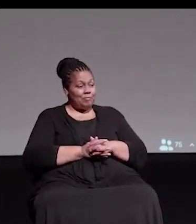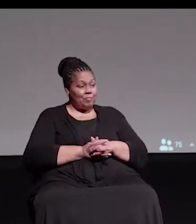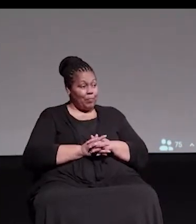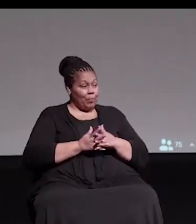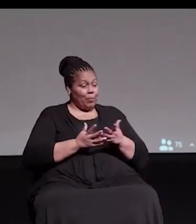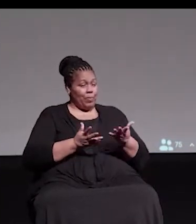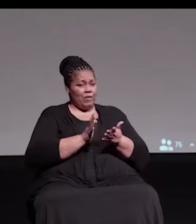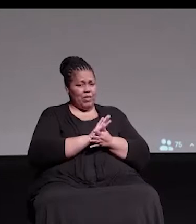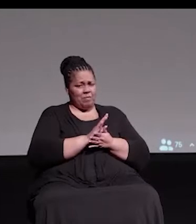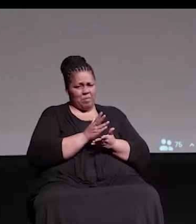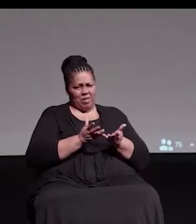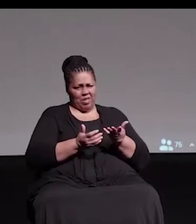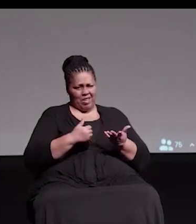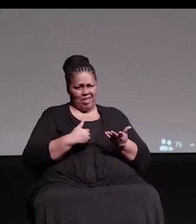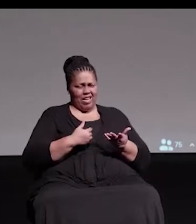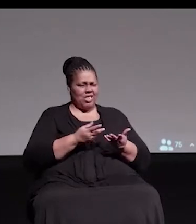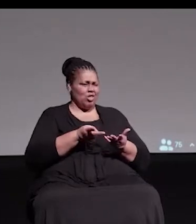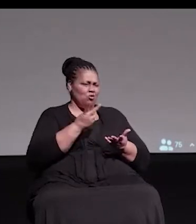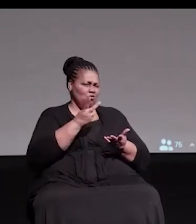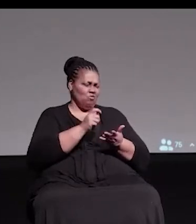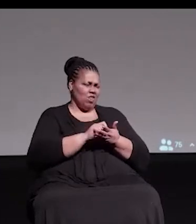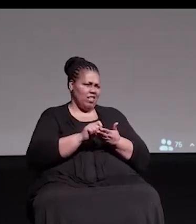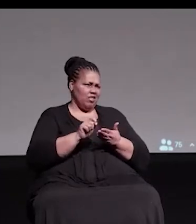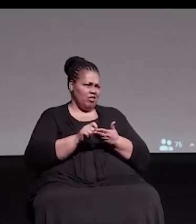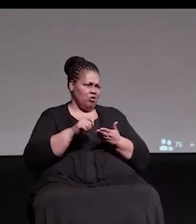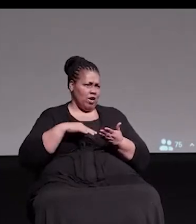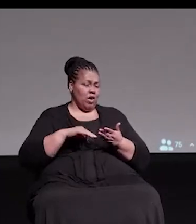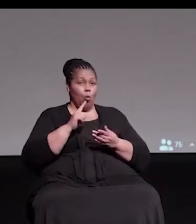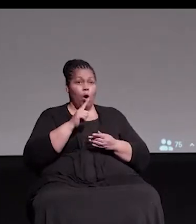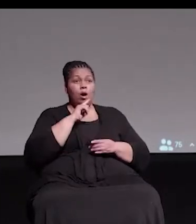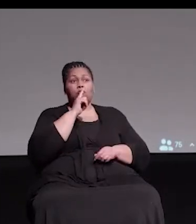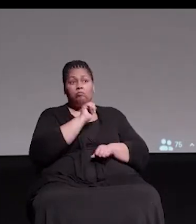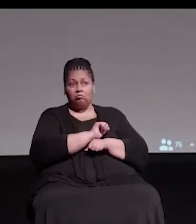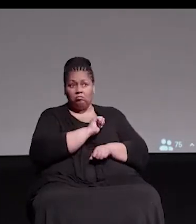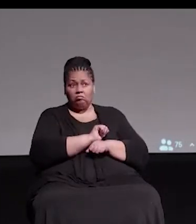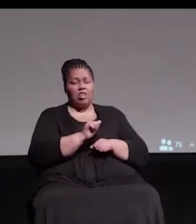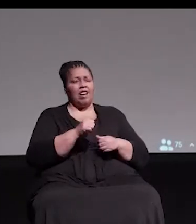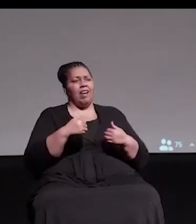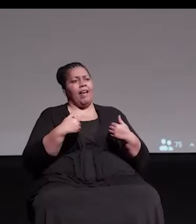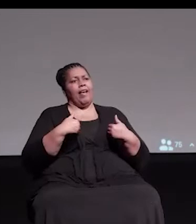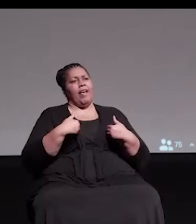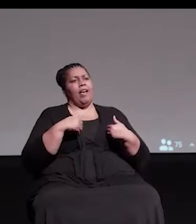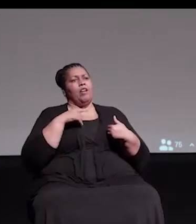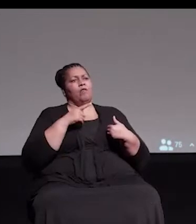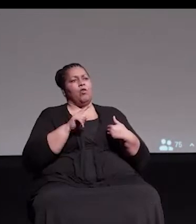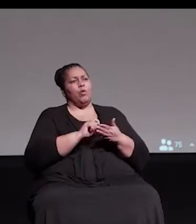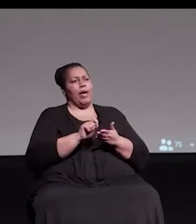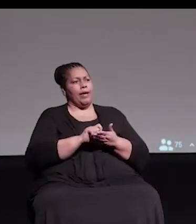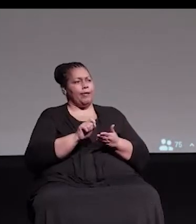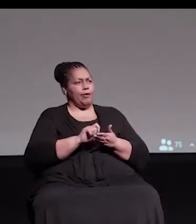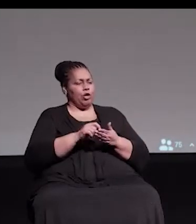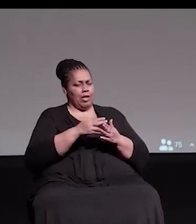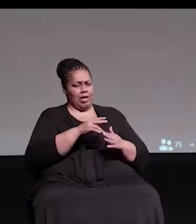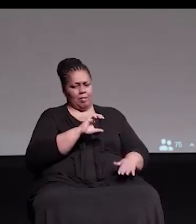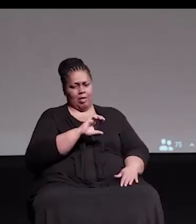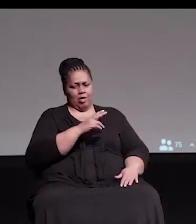the film, I think, maybe had 2 writers' credits. For sure, there was one, I believe, for a writer named Chris